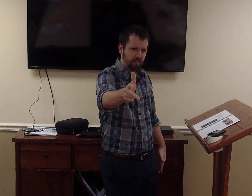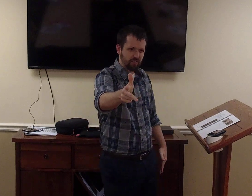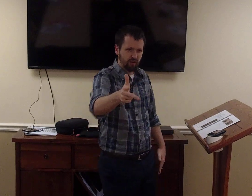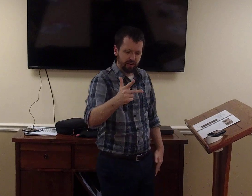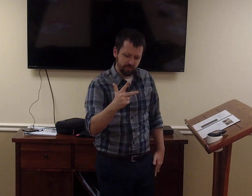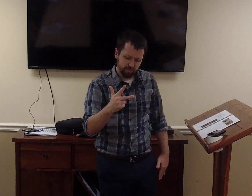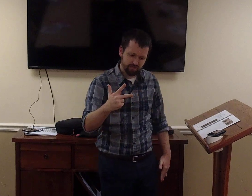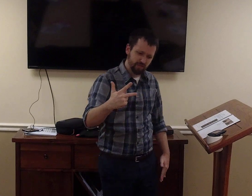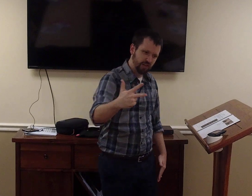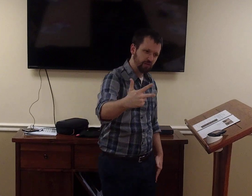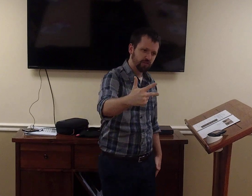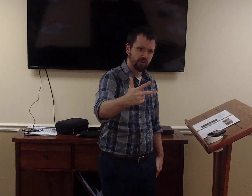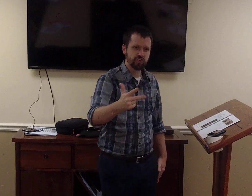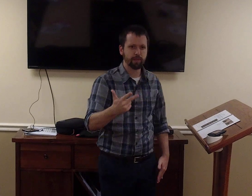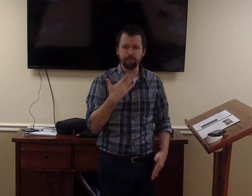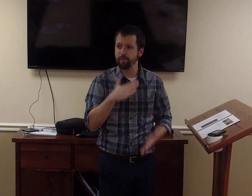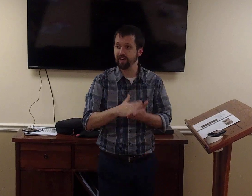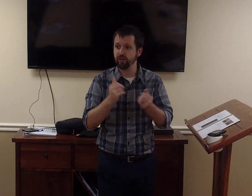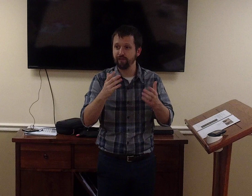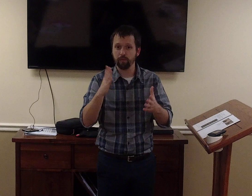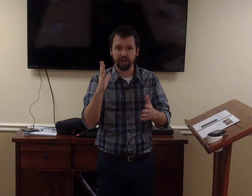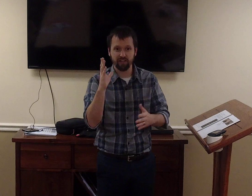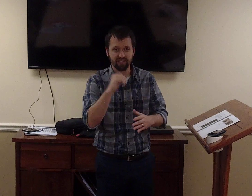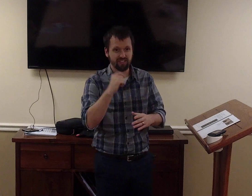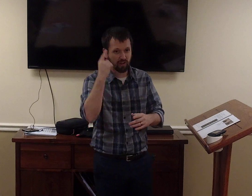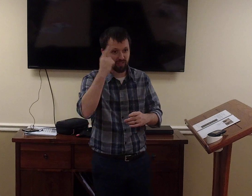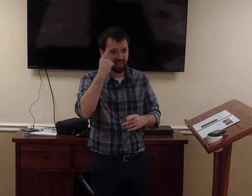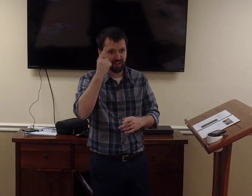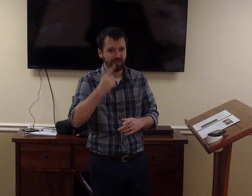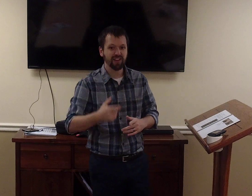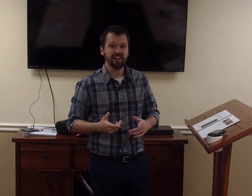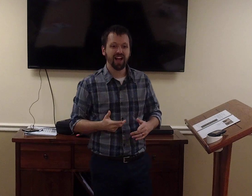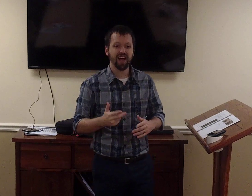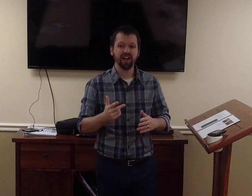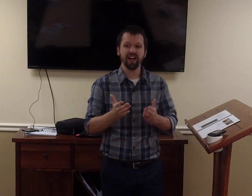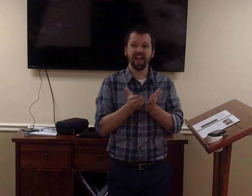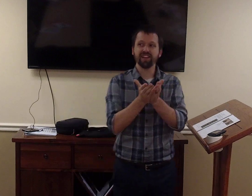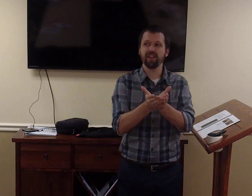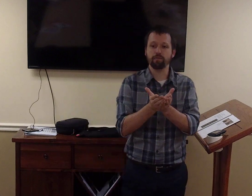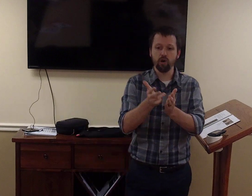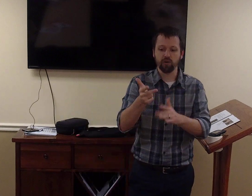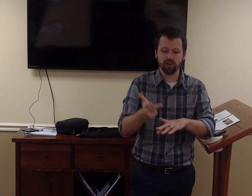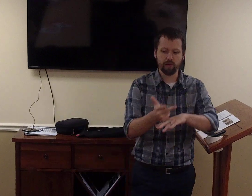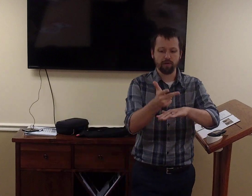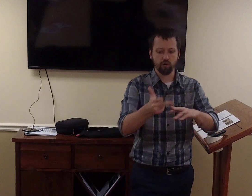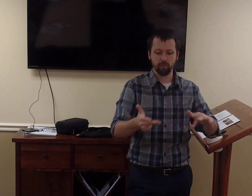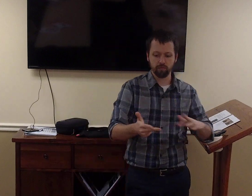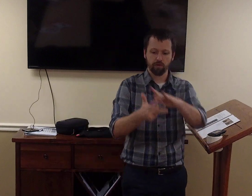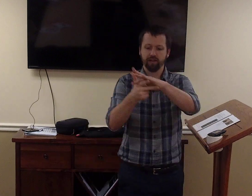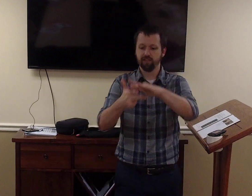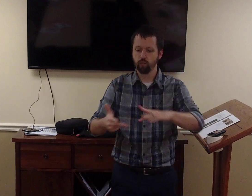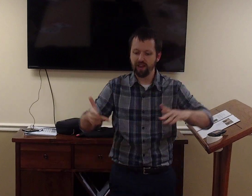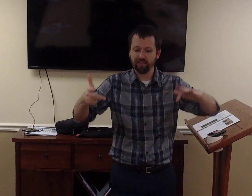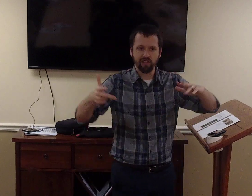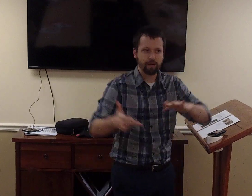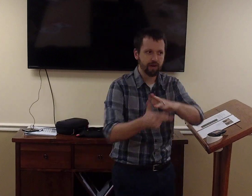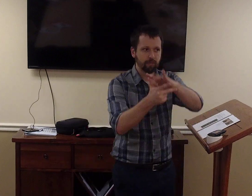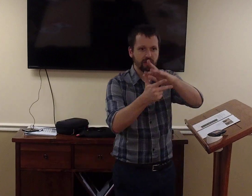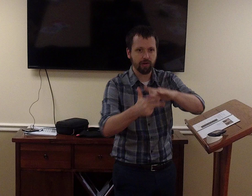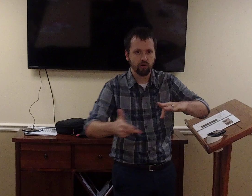So I can, you know, turn sharp. I'm a bad driver apparently, because it's all I'm thinking of. I can say boat. Here's my boat. You have the waves lapping up on the boat.